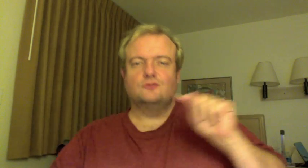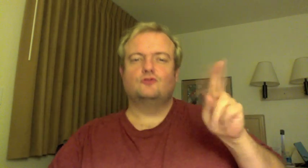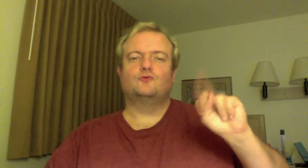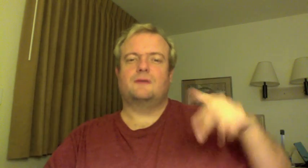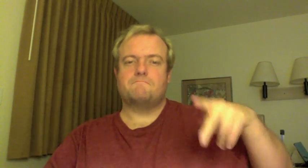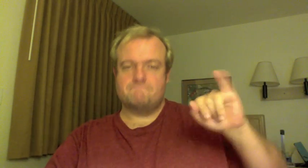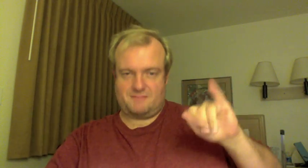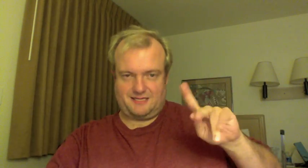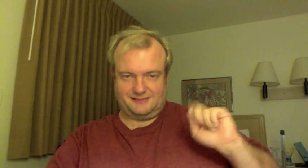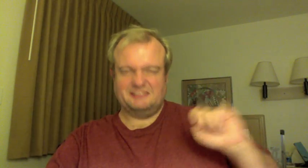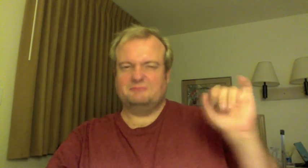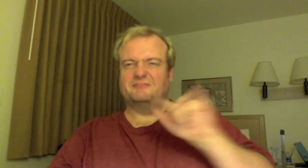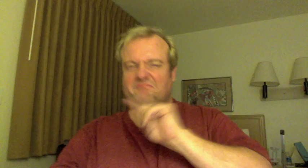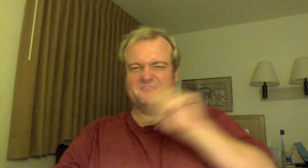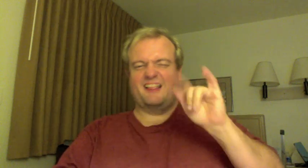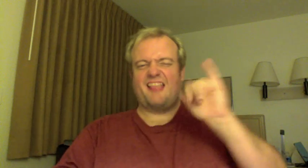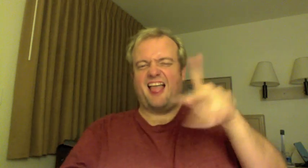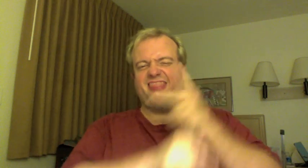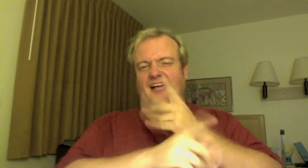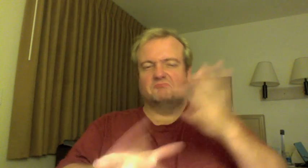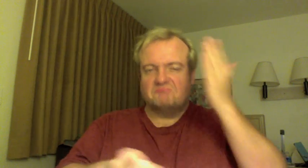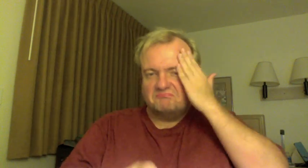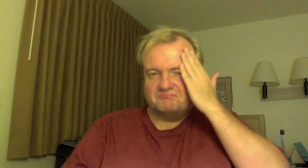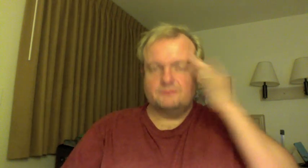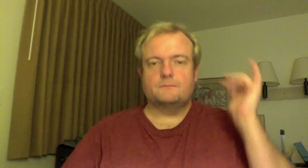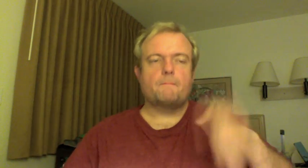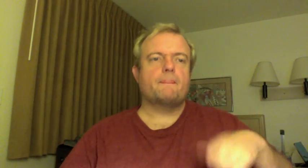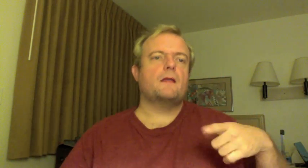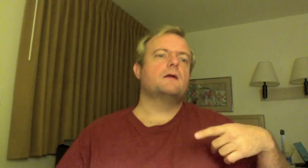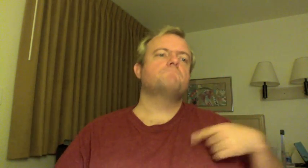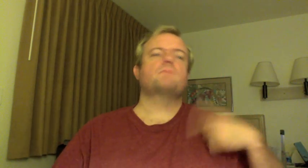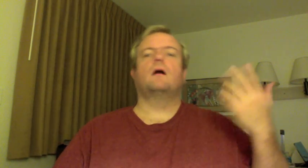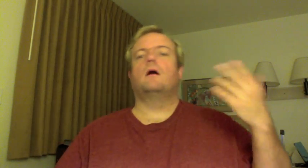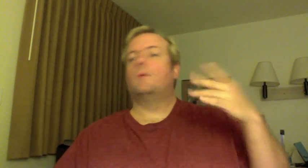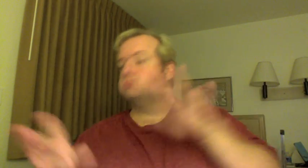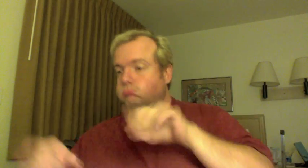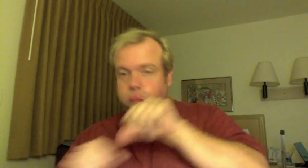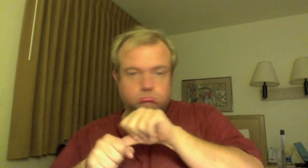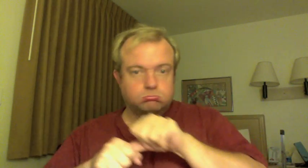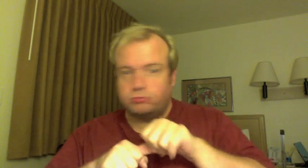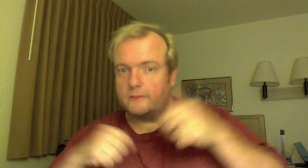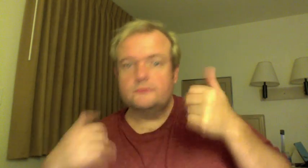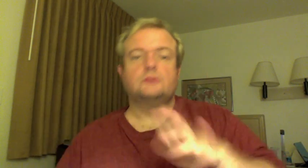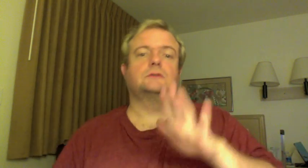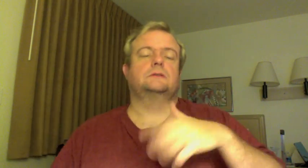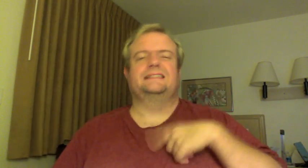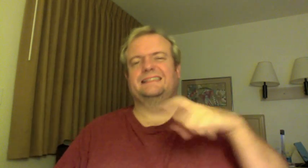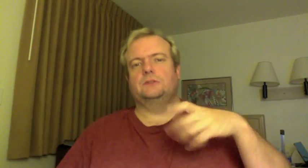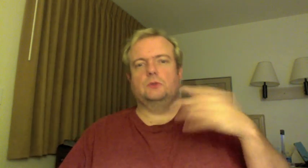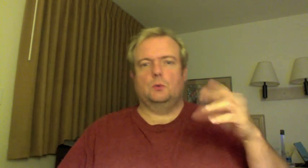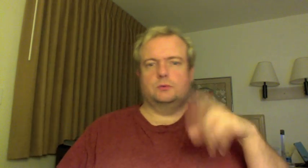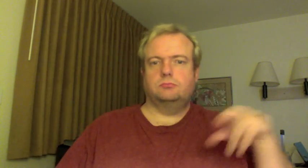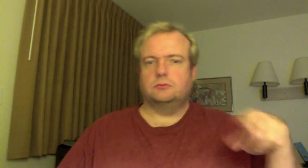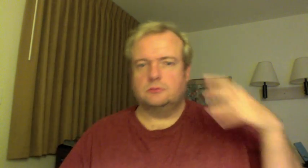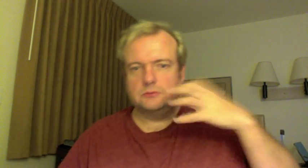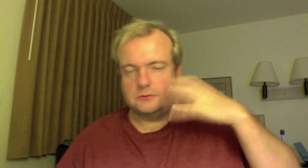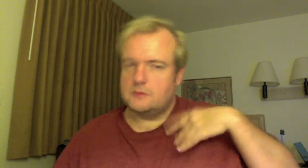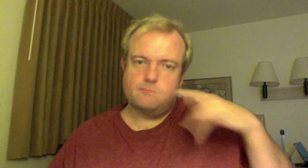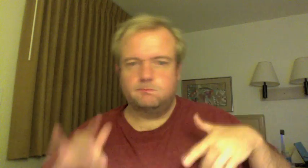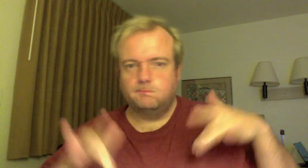tons of steel into the shape of a bird's nest. Arab Sports specializes in designing sports venues, but they've